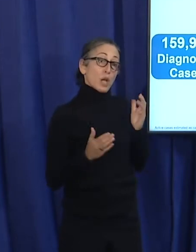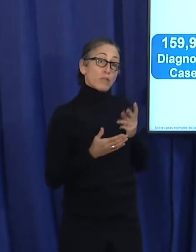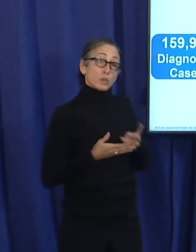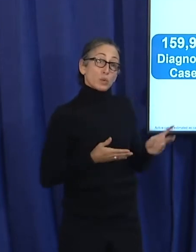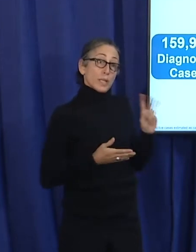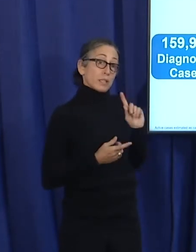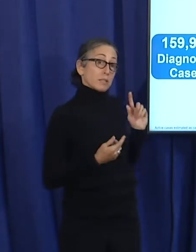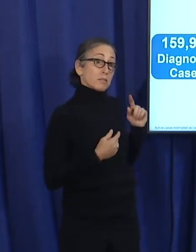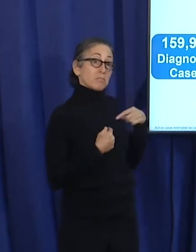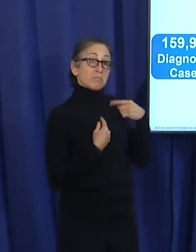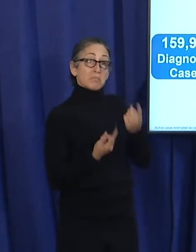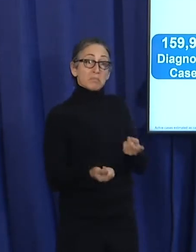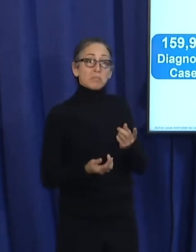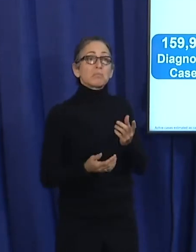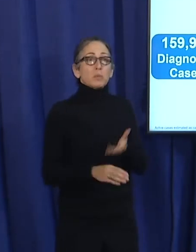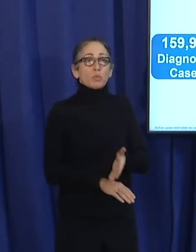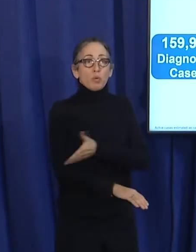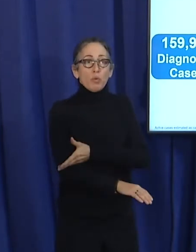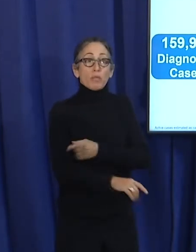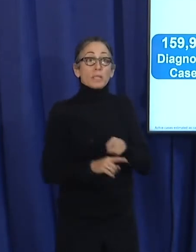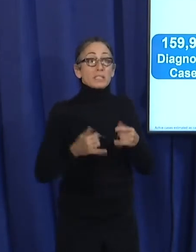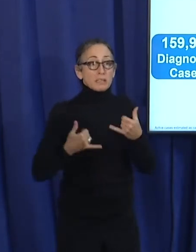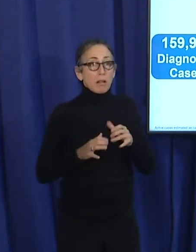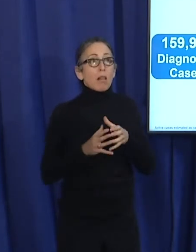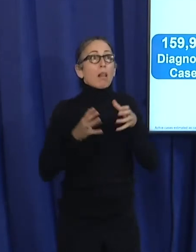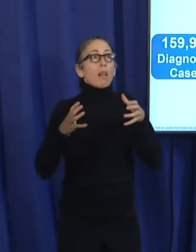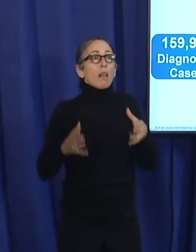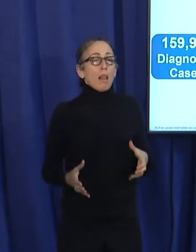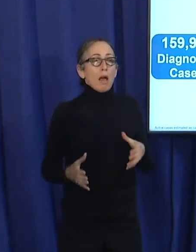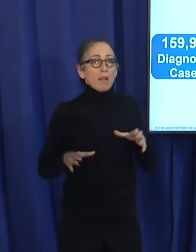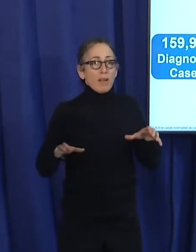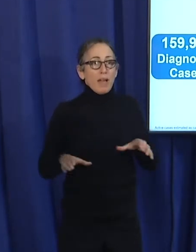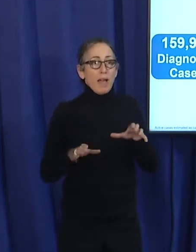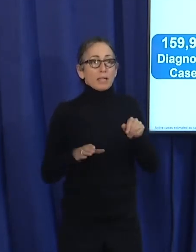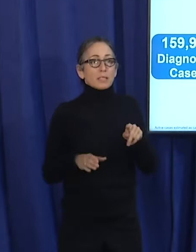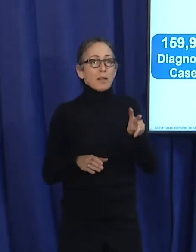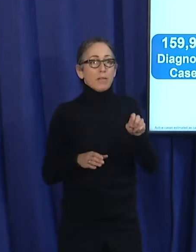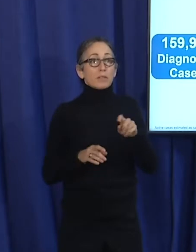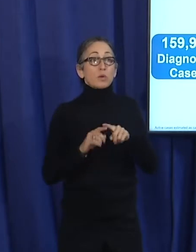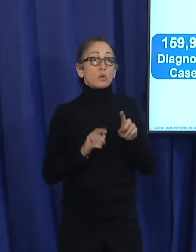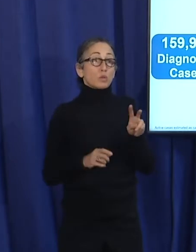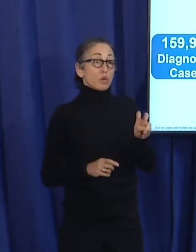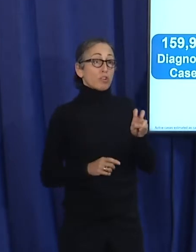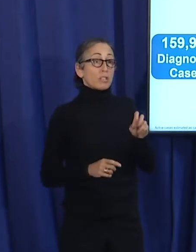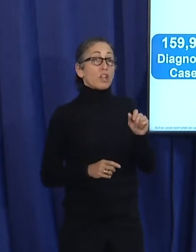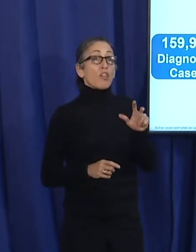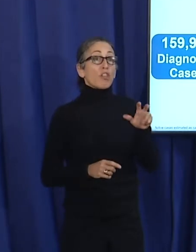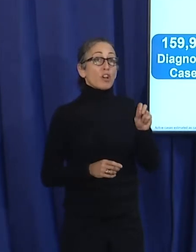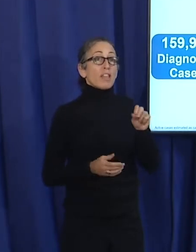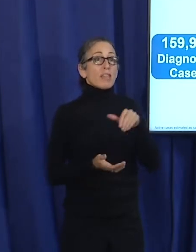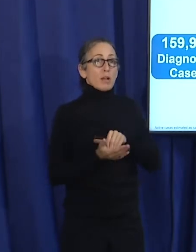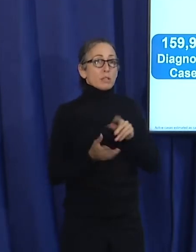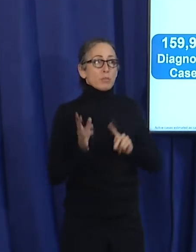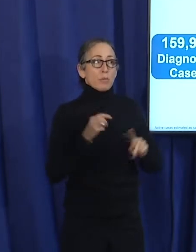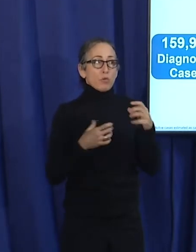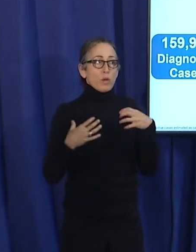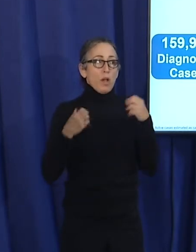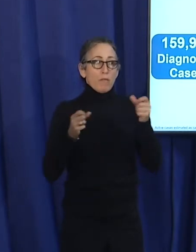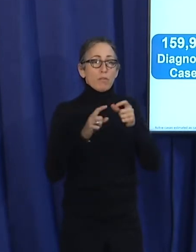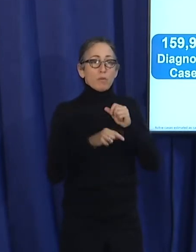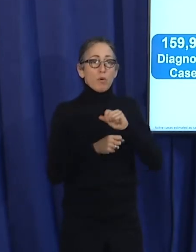it still is a lot of active cases. We've had 136,000 people recover from COVID, and unfortunately, we've had